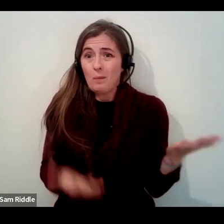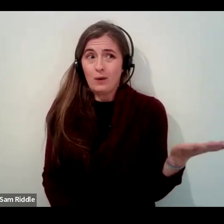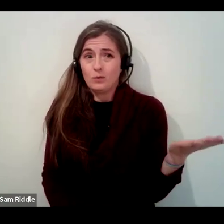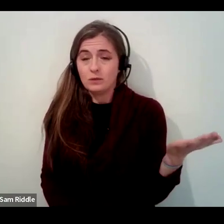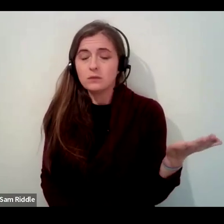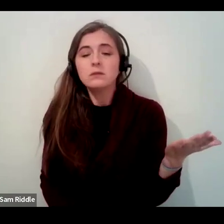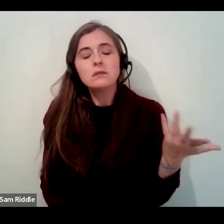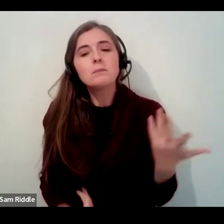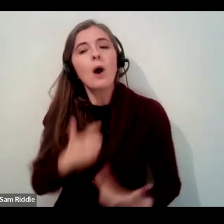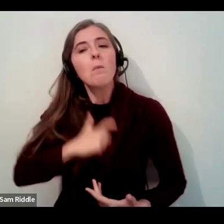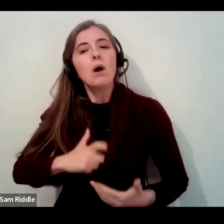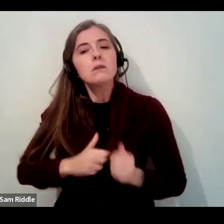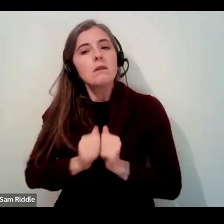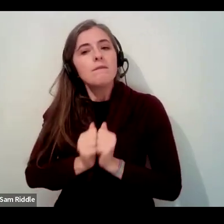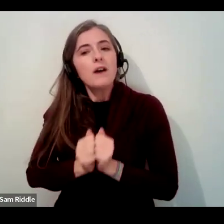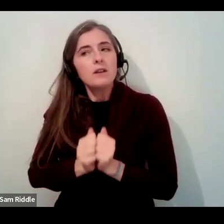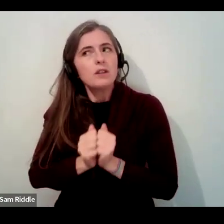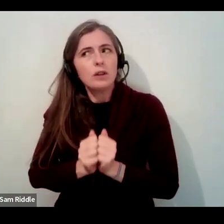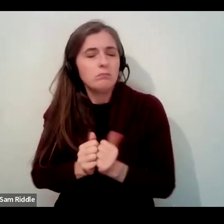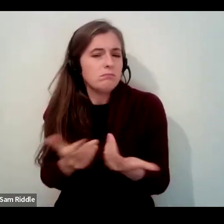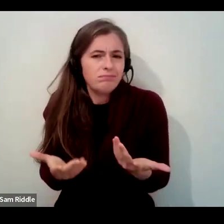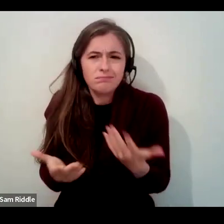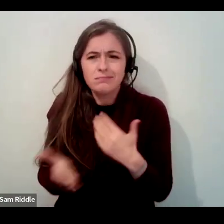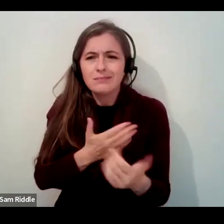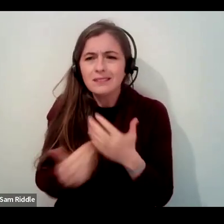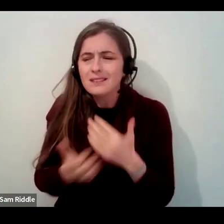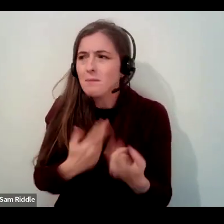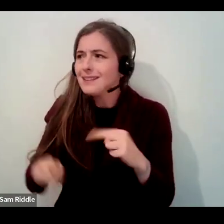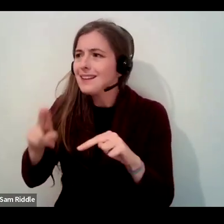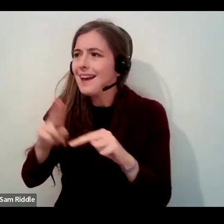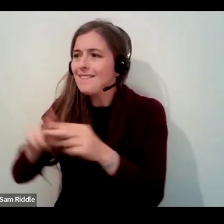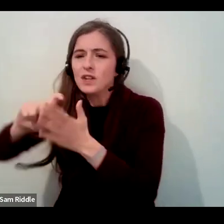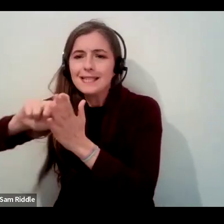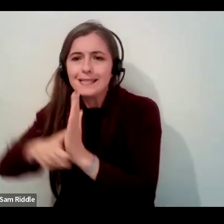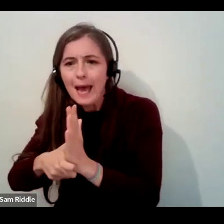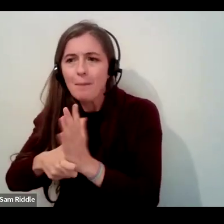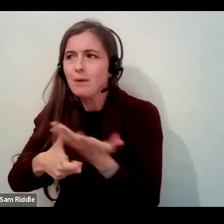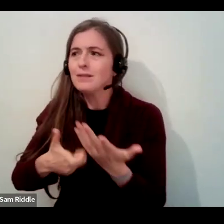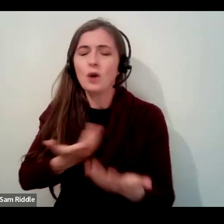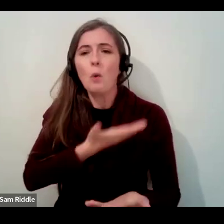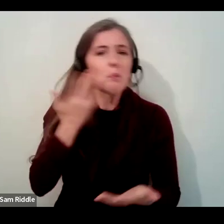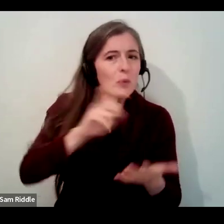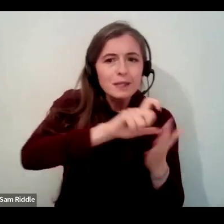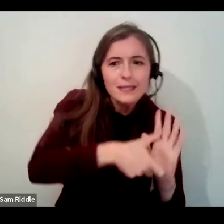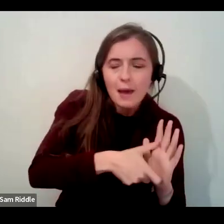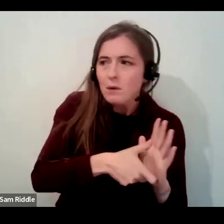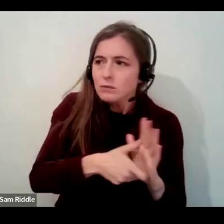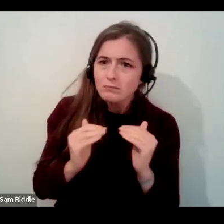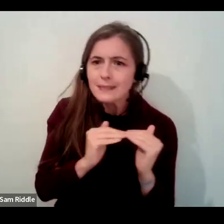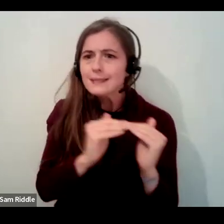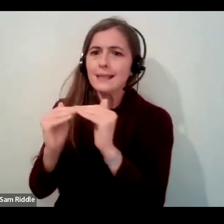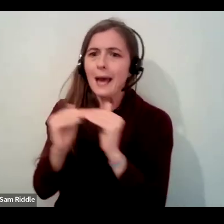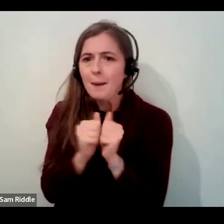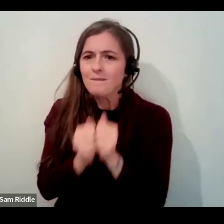personal value, and that doesn't change whether you are disabled or not. And it